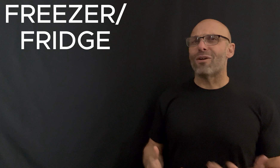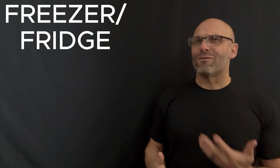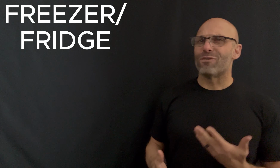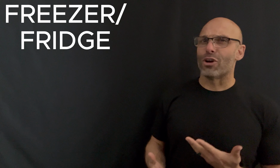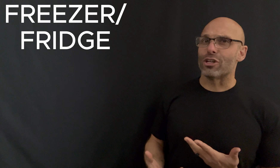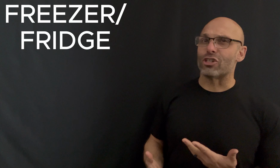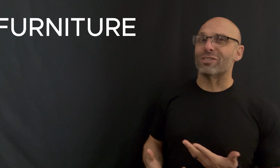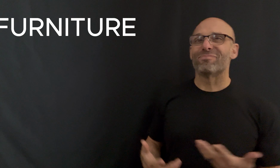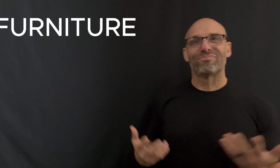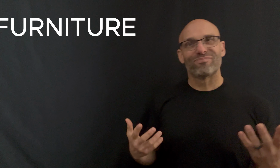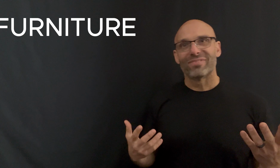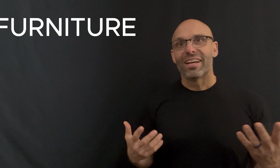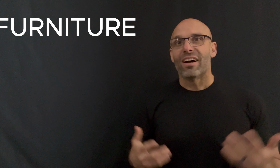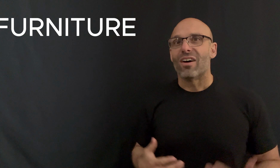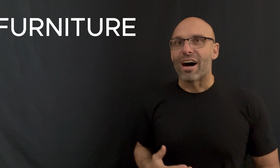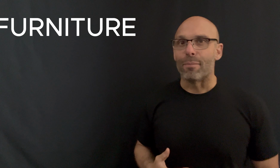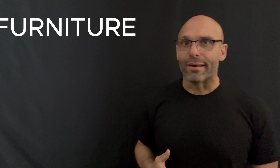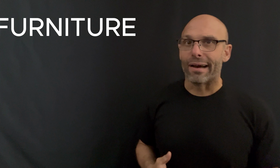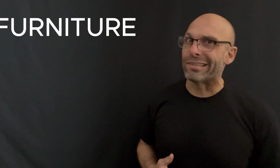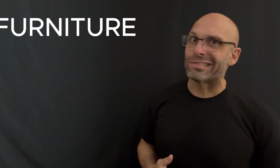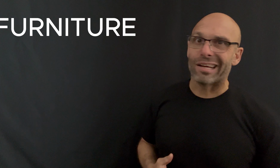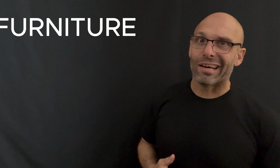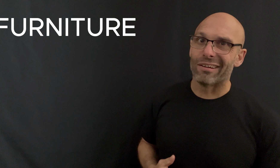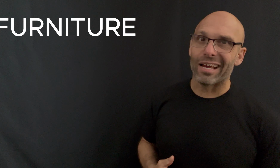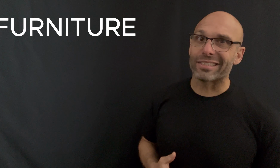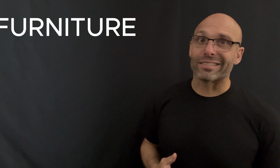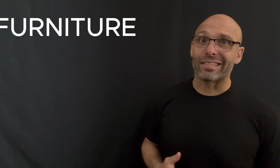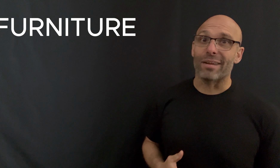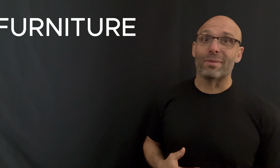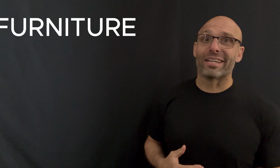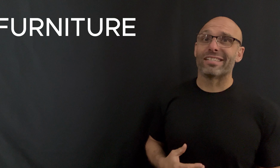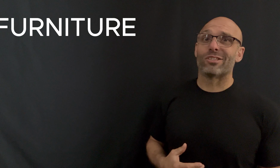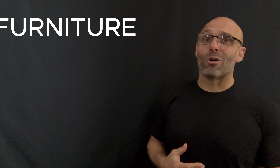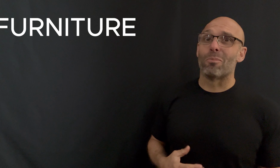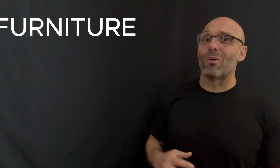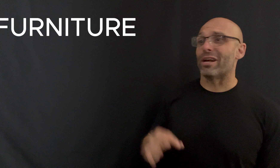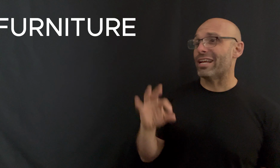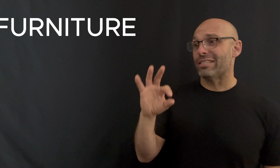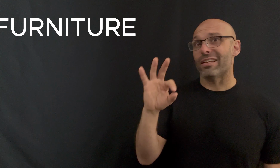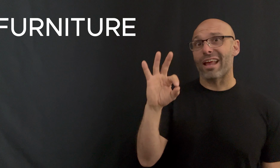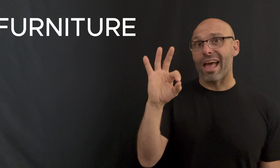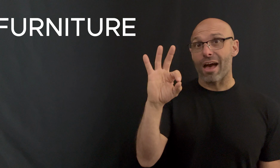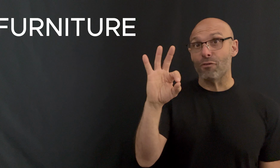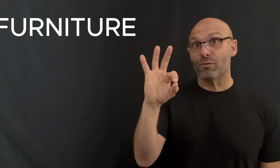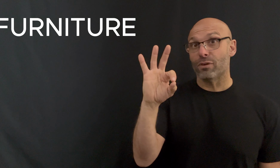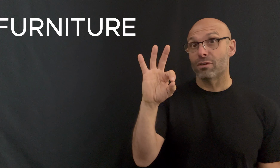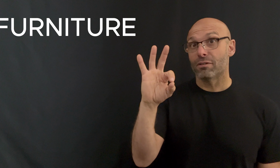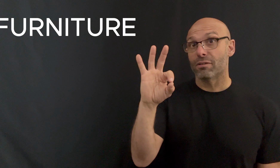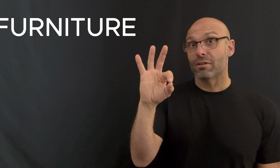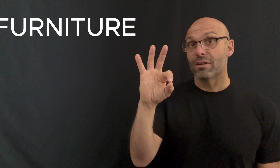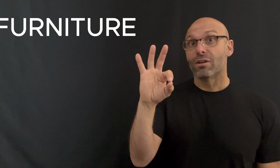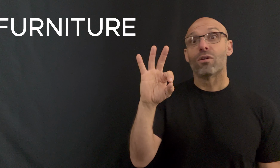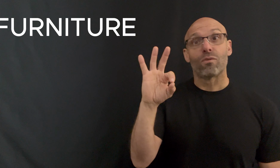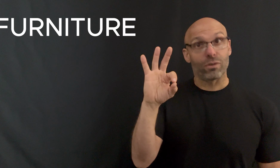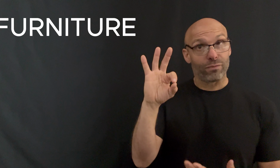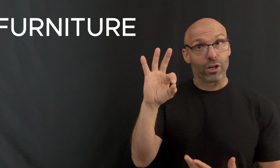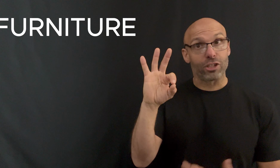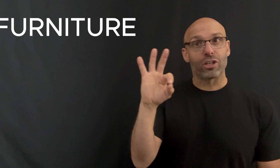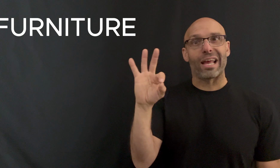about furniture? I'll be honest, I don't like this sign because it's so boring. It's an F for furniture and it's